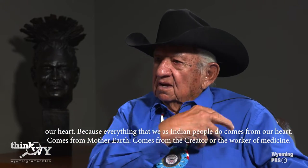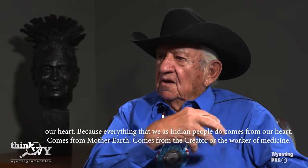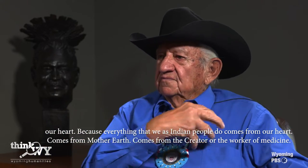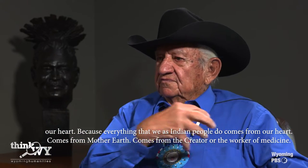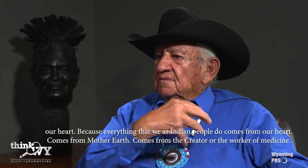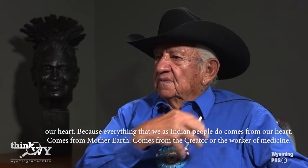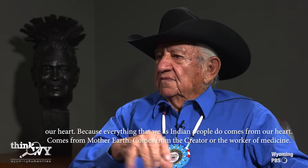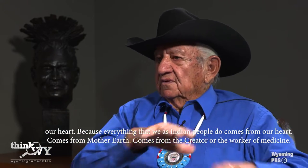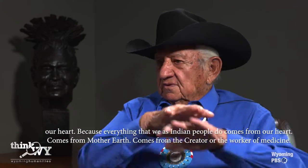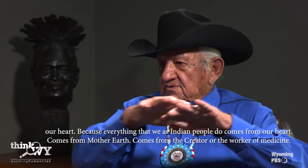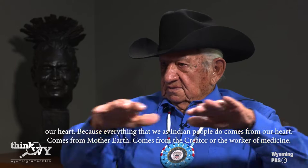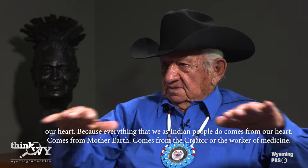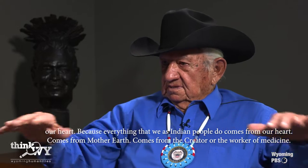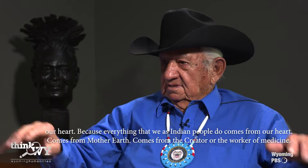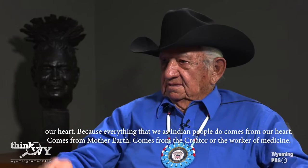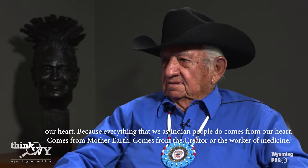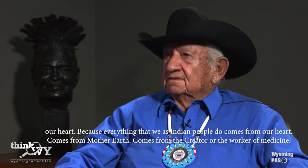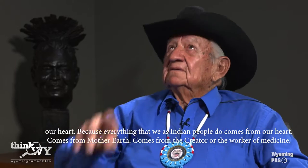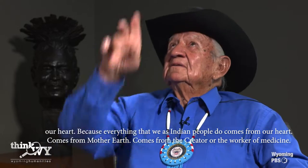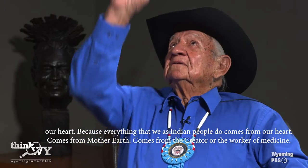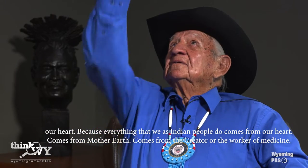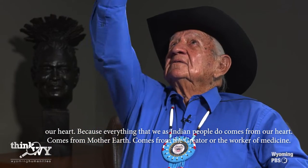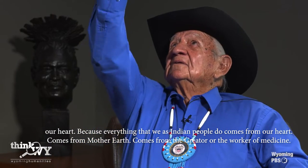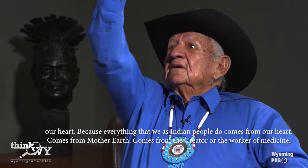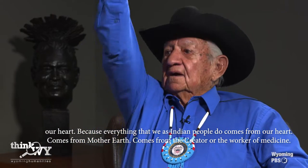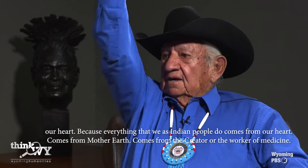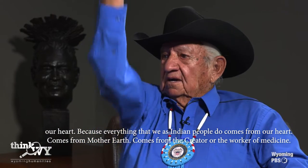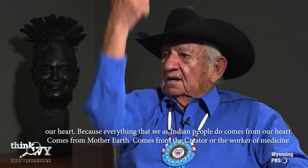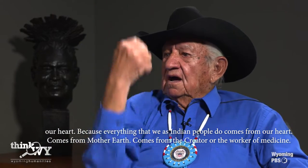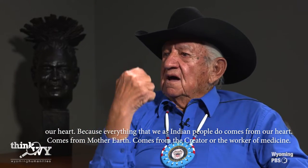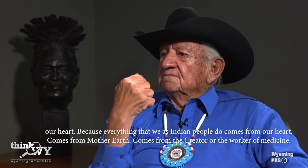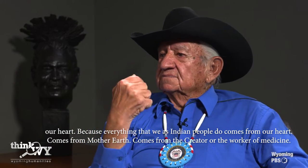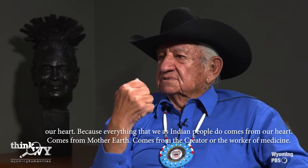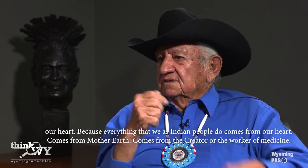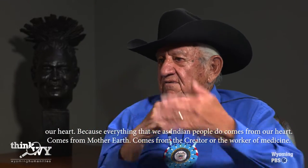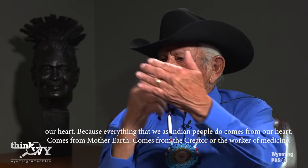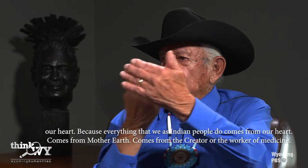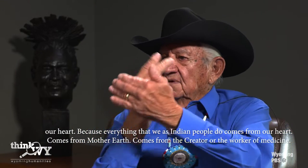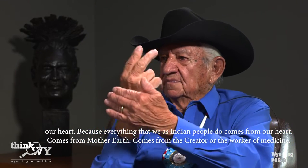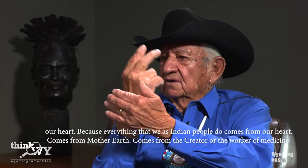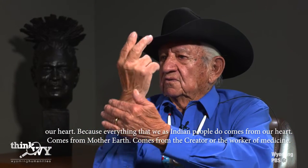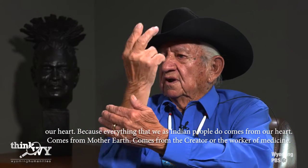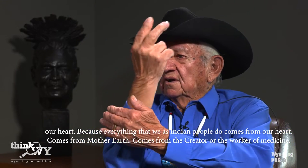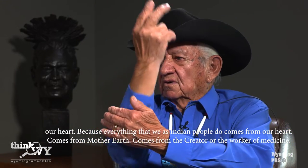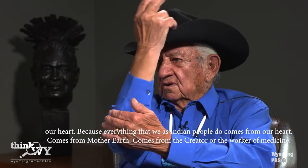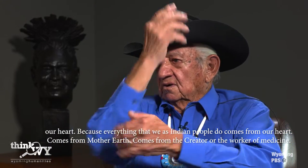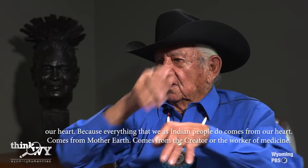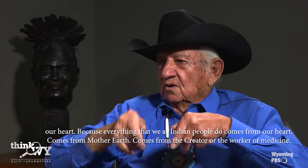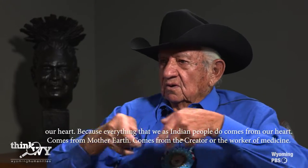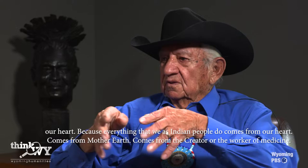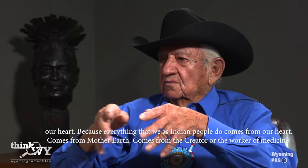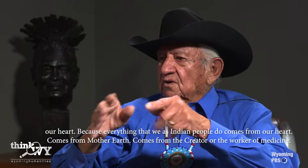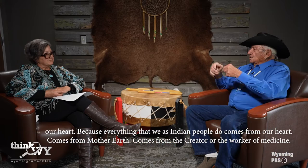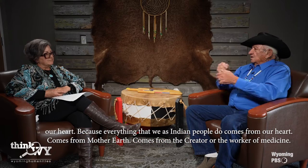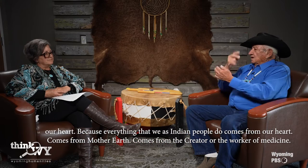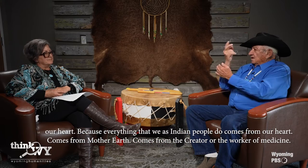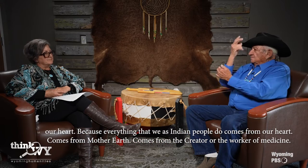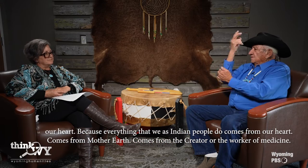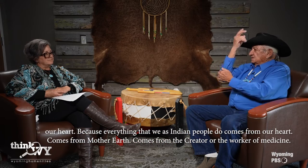comes from Mother Earth, comes from the Creator or the worker of